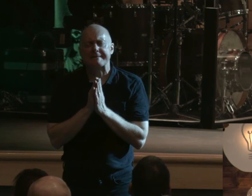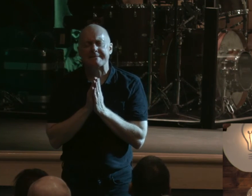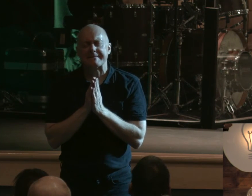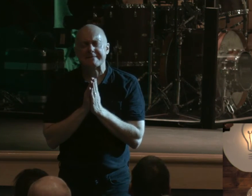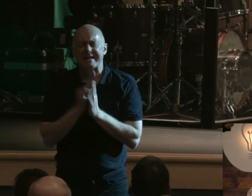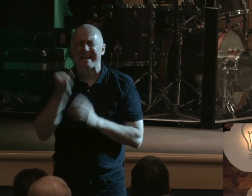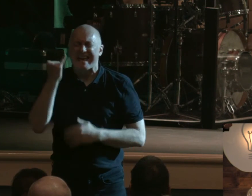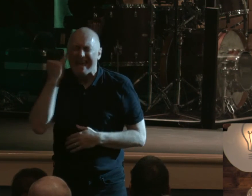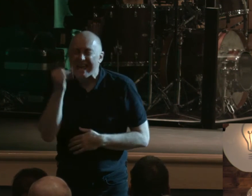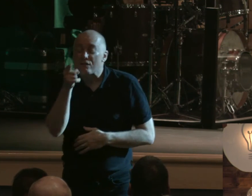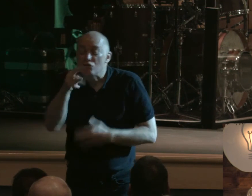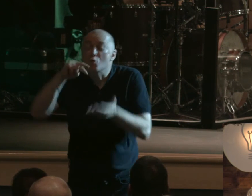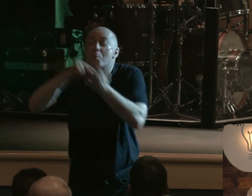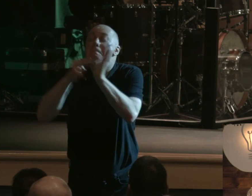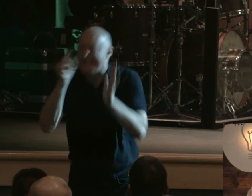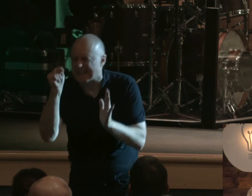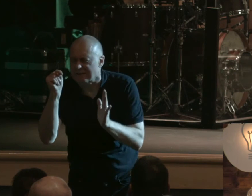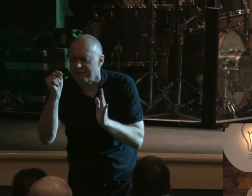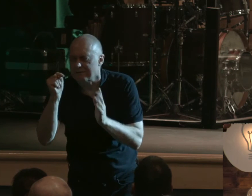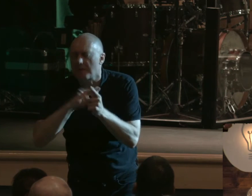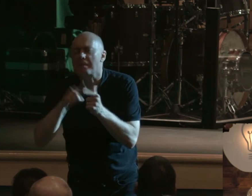If you mean it, stand.